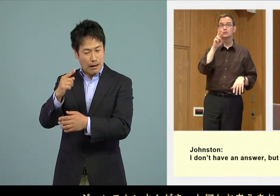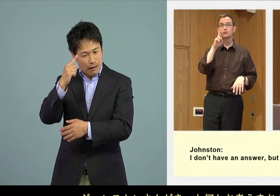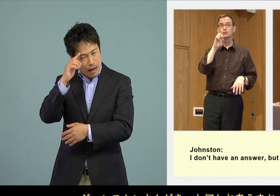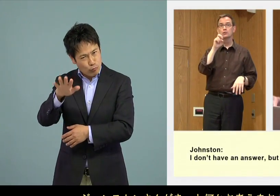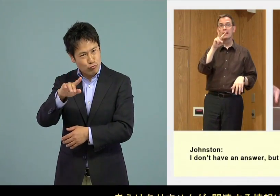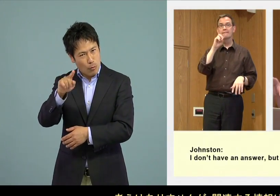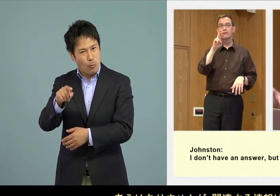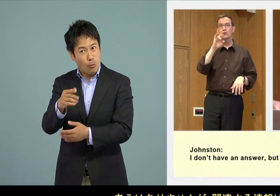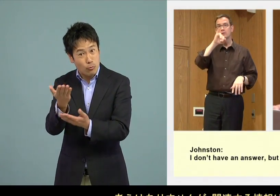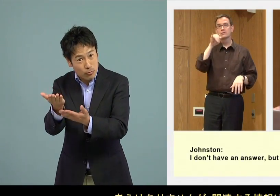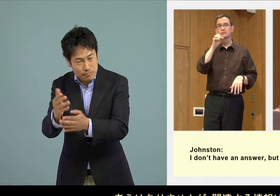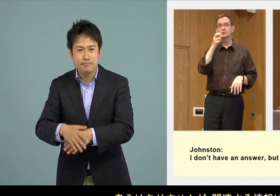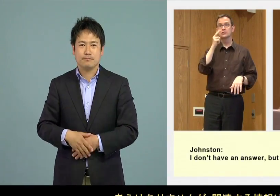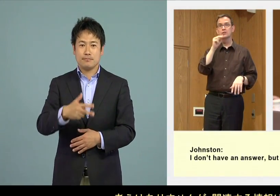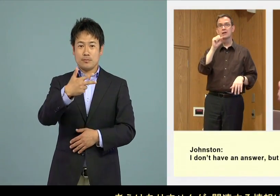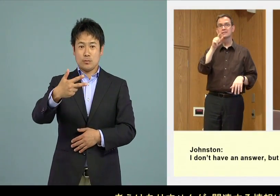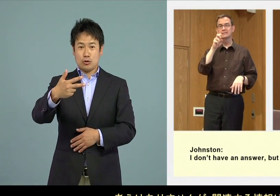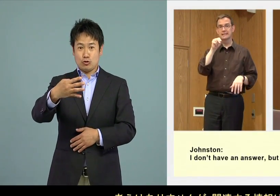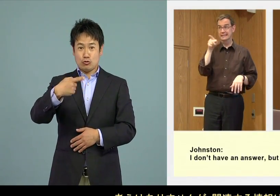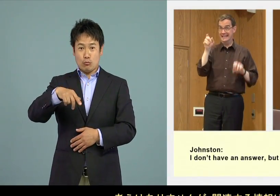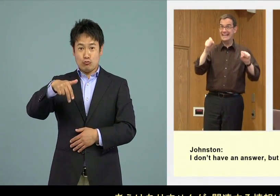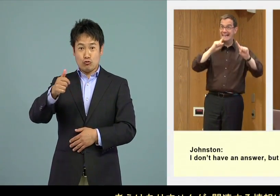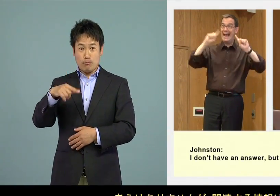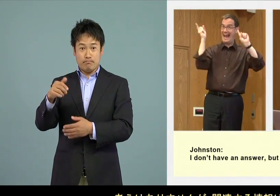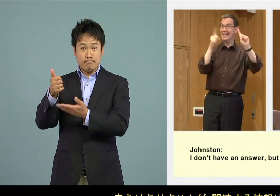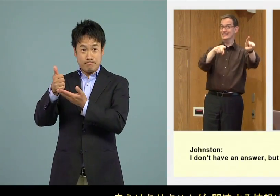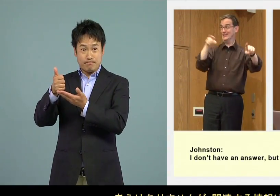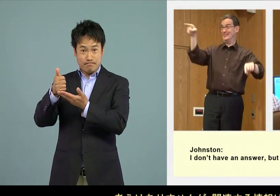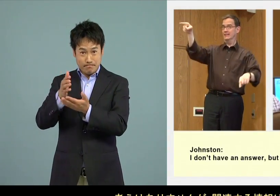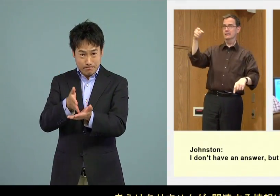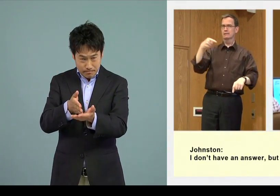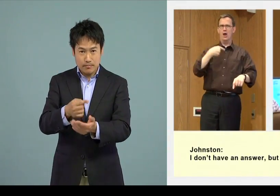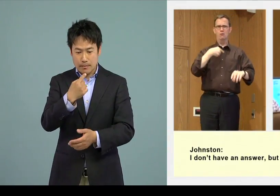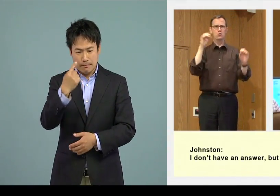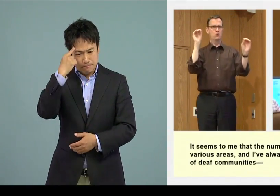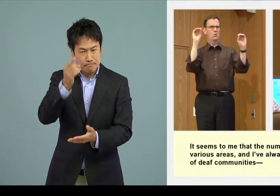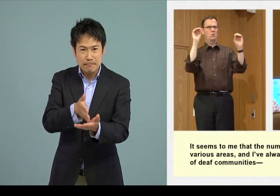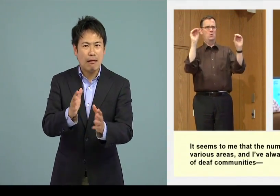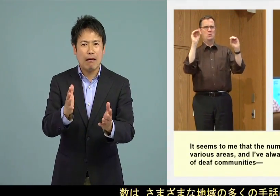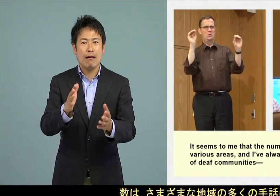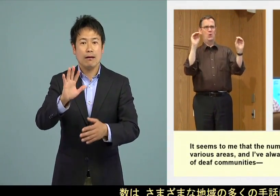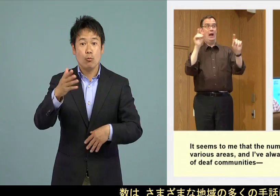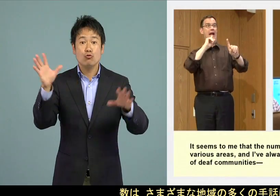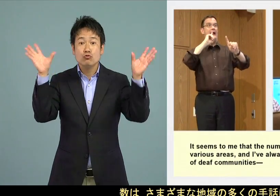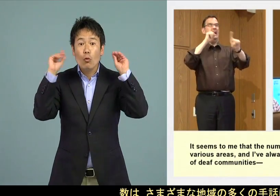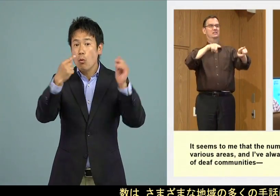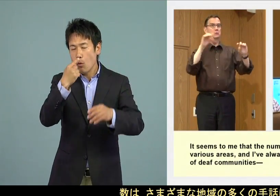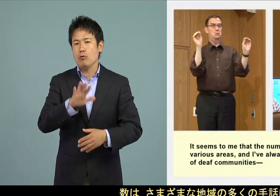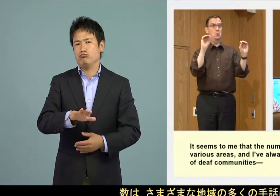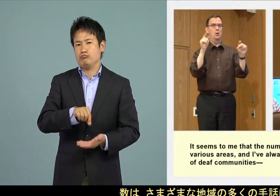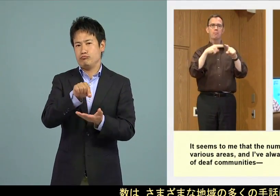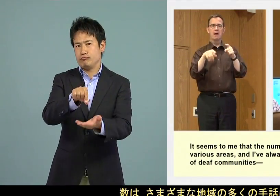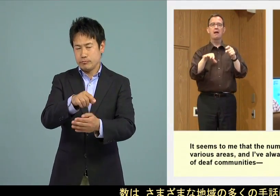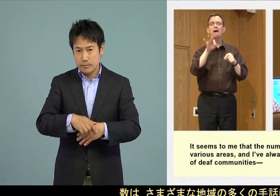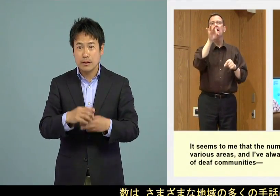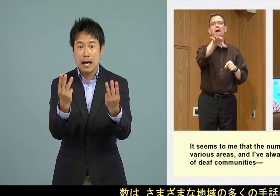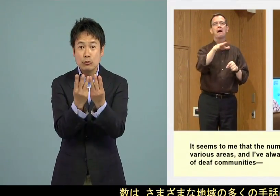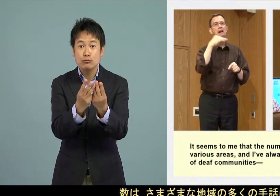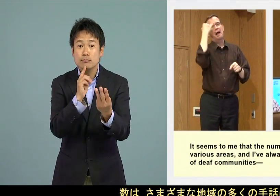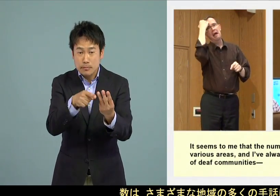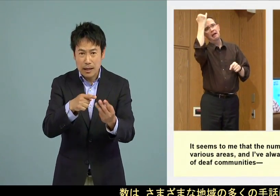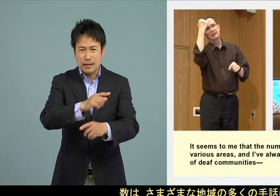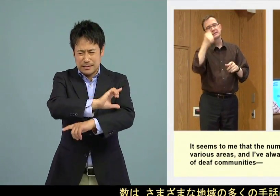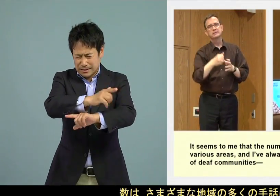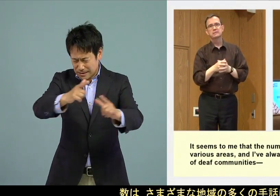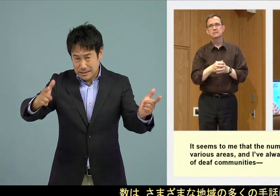I don't have an answer, but I'd like to contribute. It seems to me that the numbers vary a lot in lots